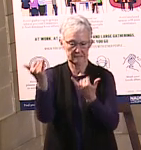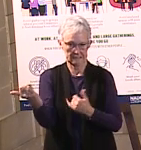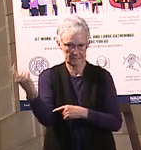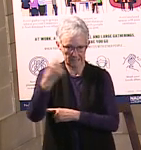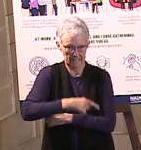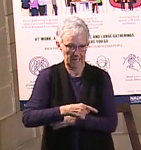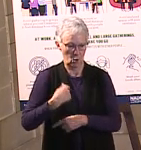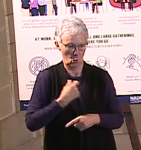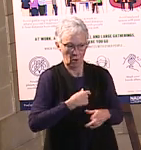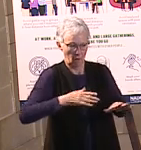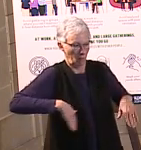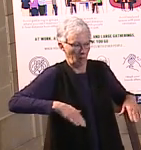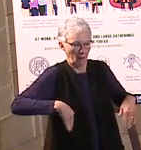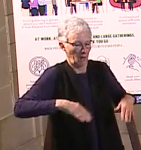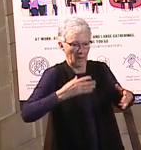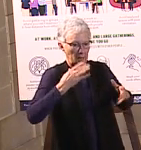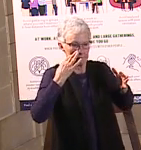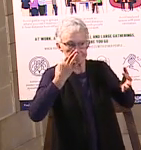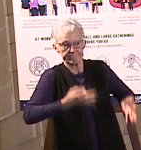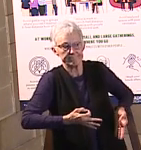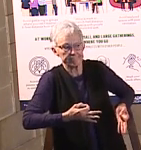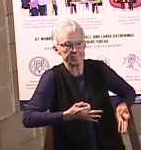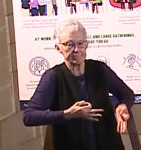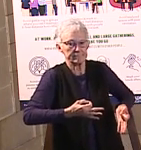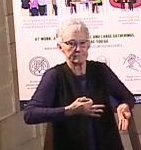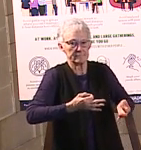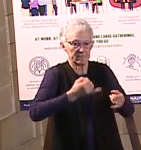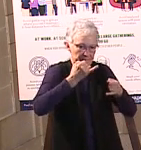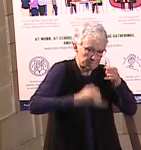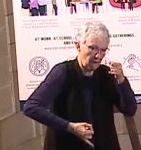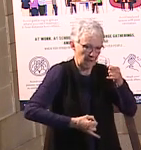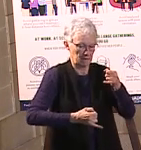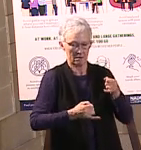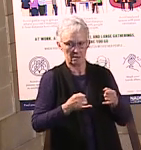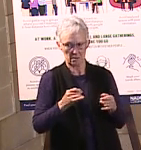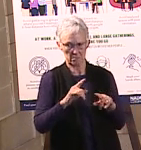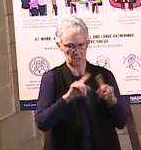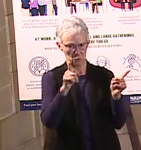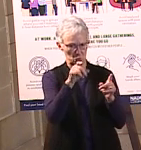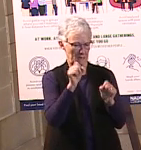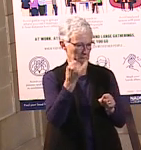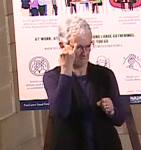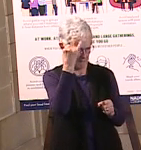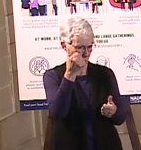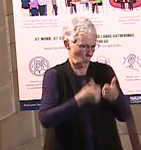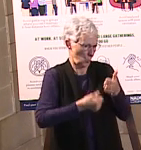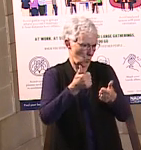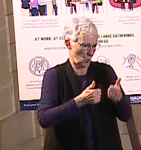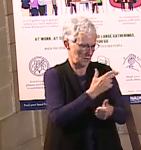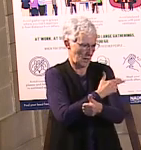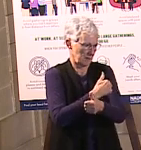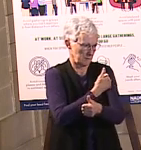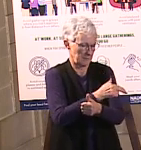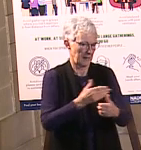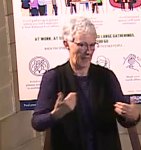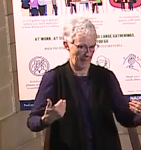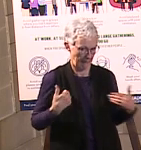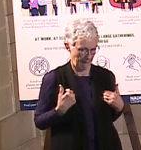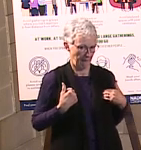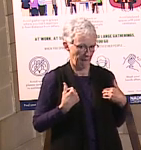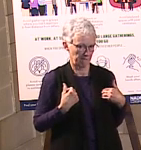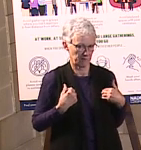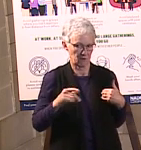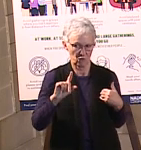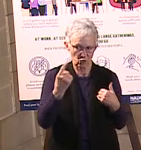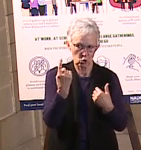here at the state, I can't comment on which hospitals will be getting it. But you can imagine, again, we're going to be going to hospitals that have the ability to